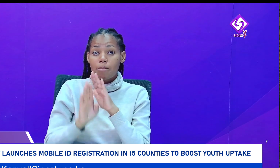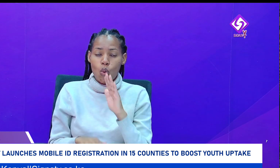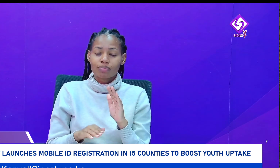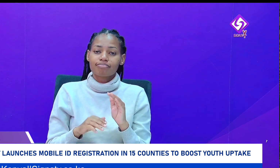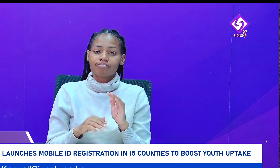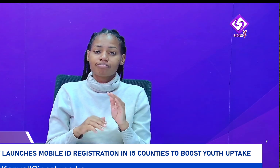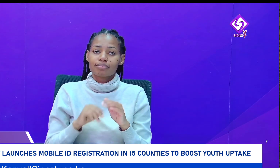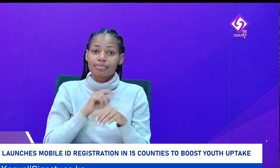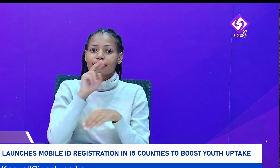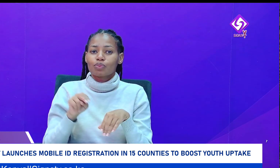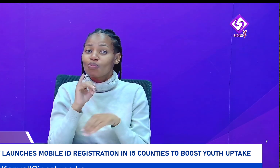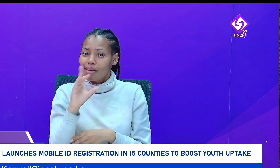national average.